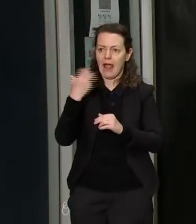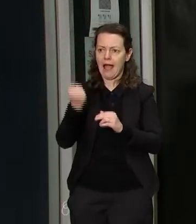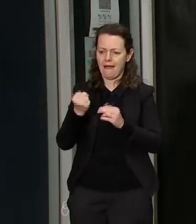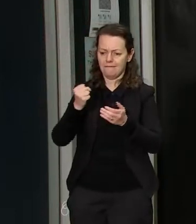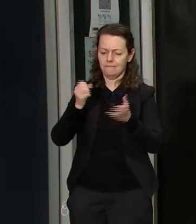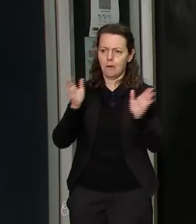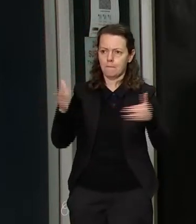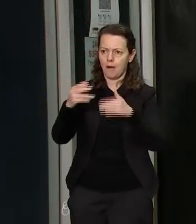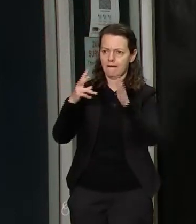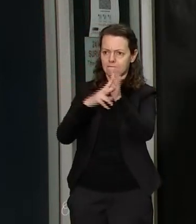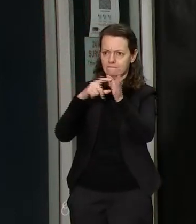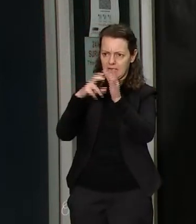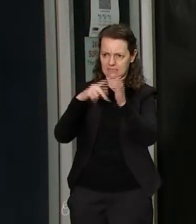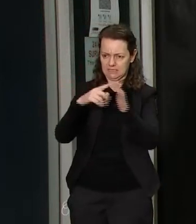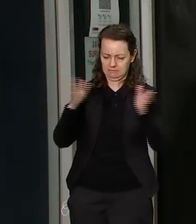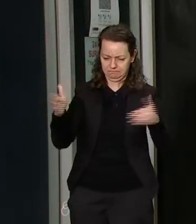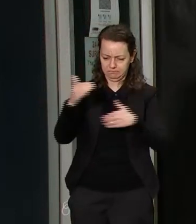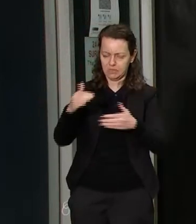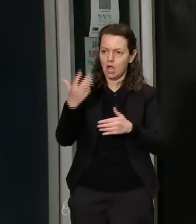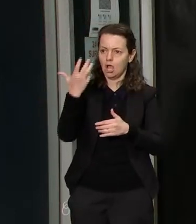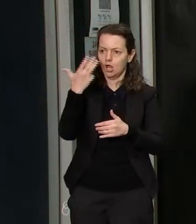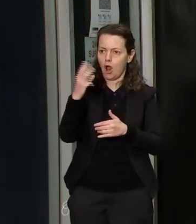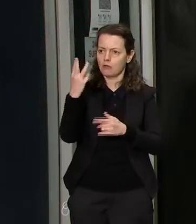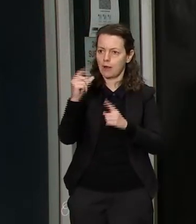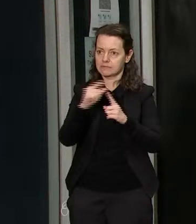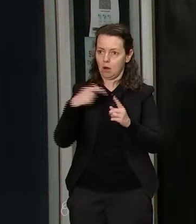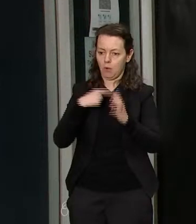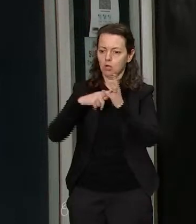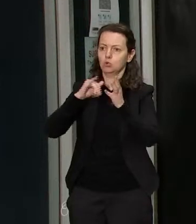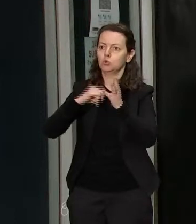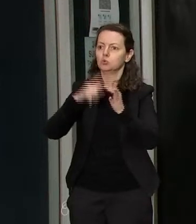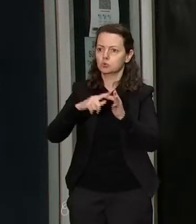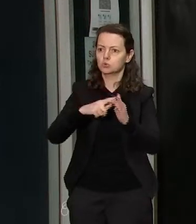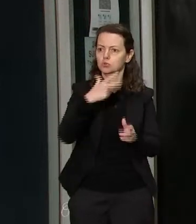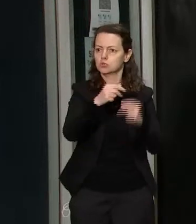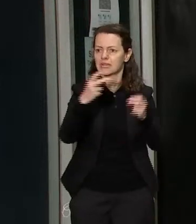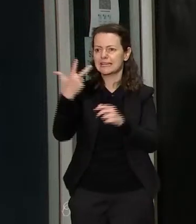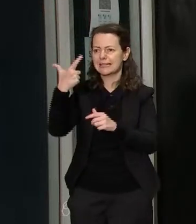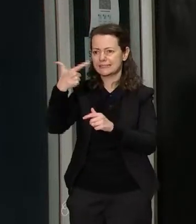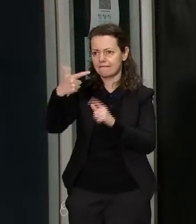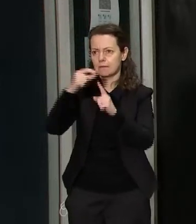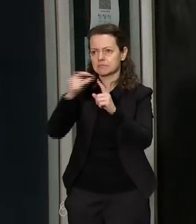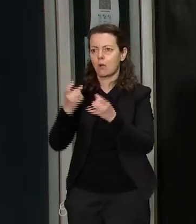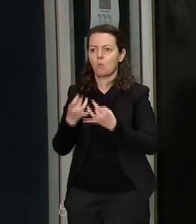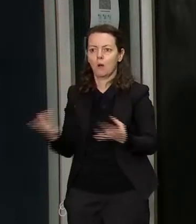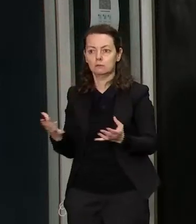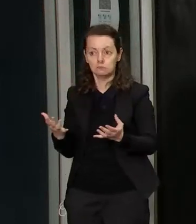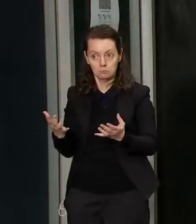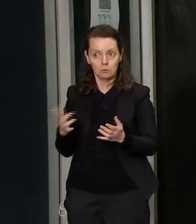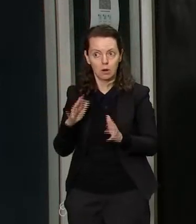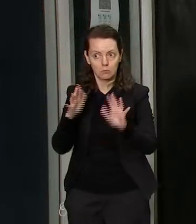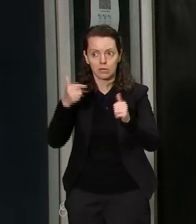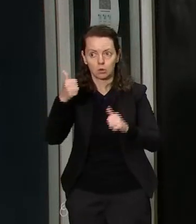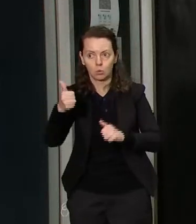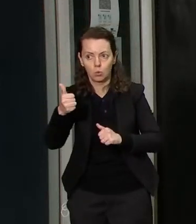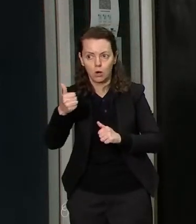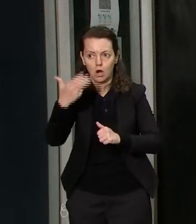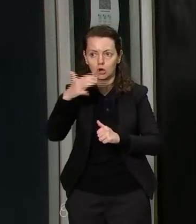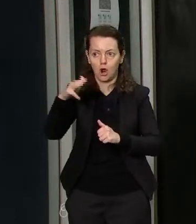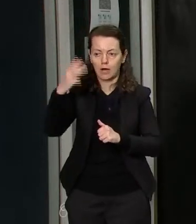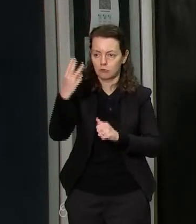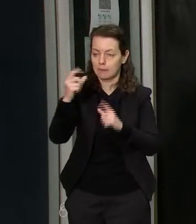nation's vaccine is happening in Victoria. As soon as we're getting supply, we're getting it into people's arms.